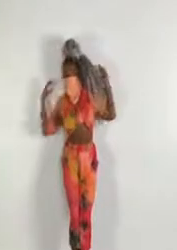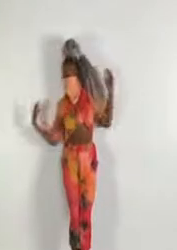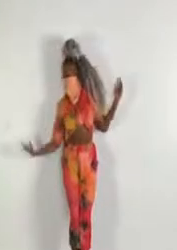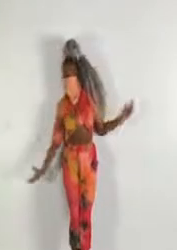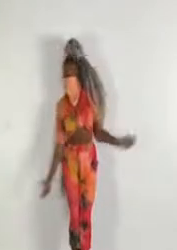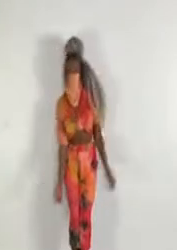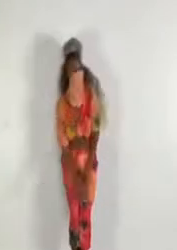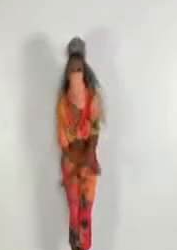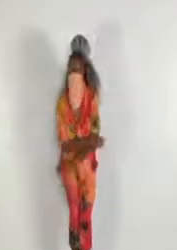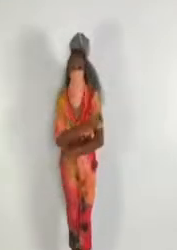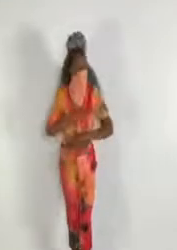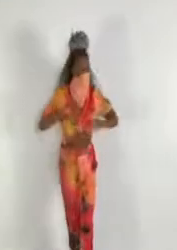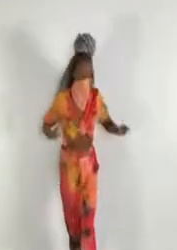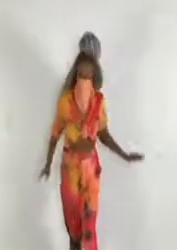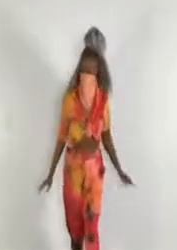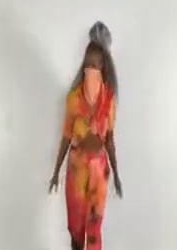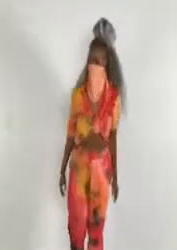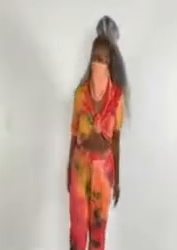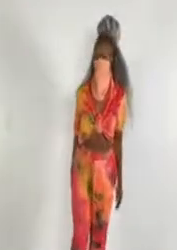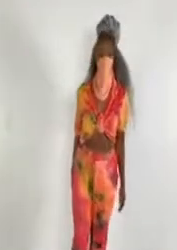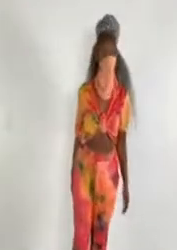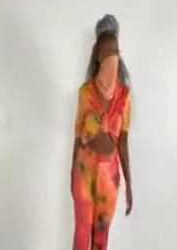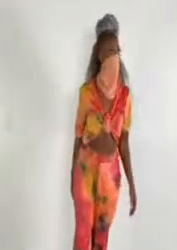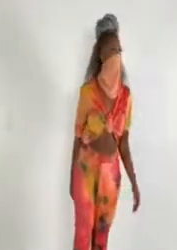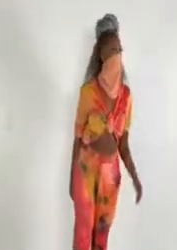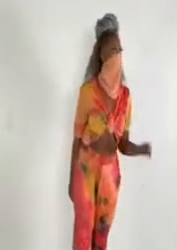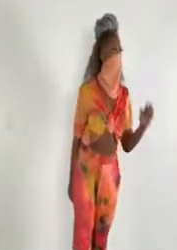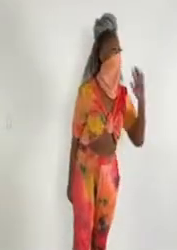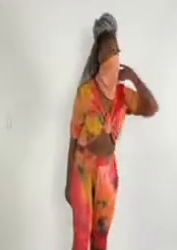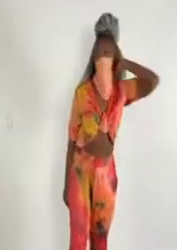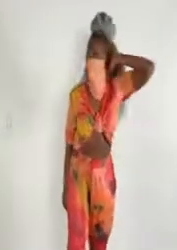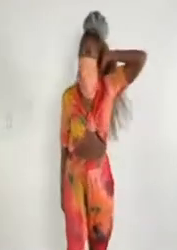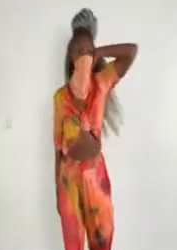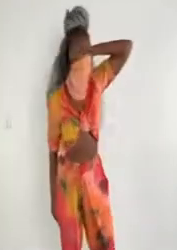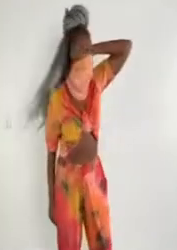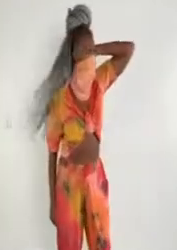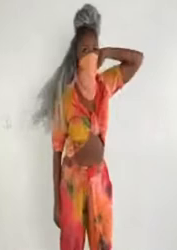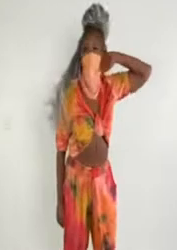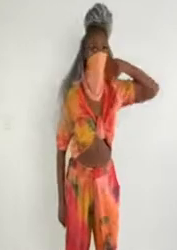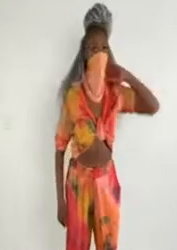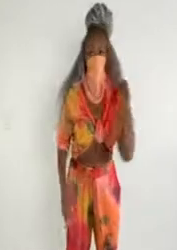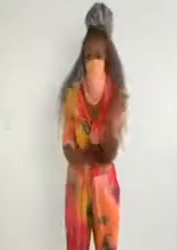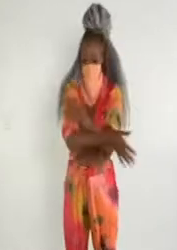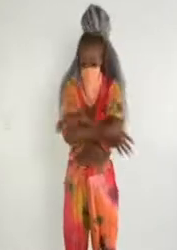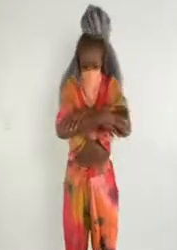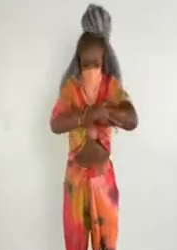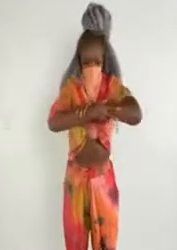white. And all I really had to do was put on lotion and stay black and die.